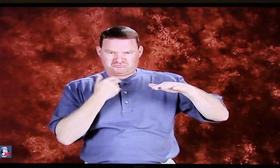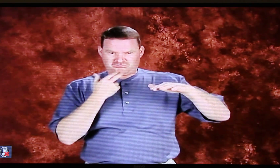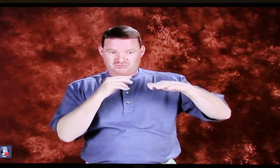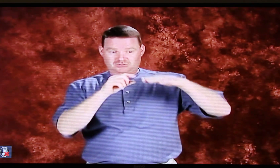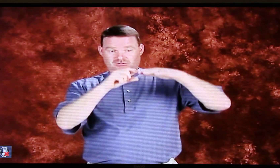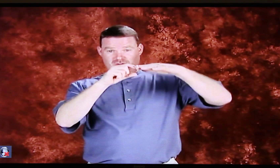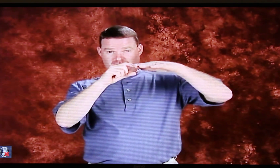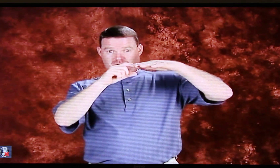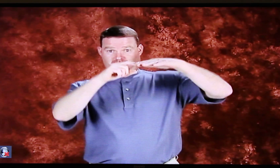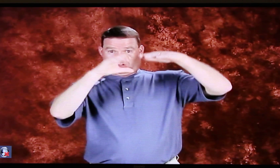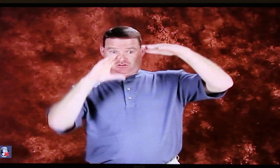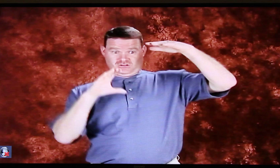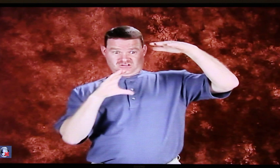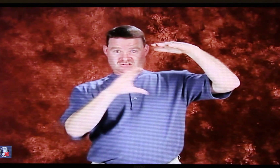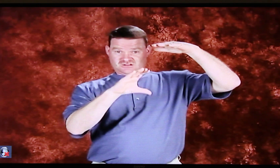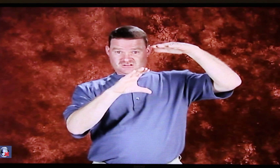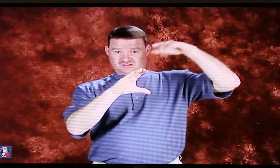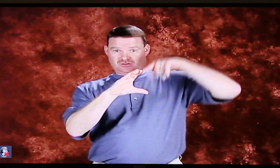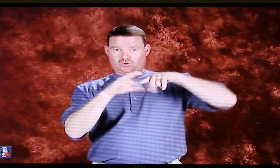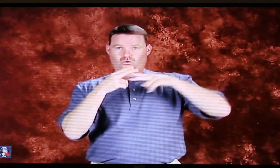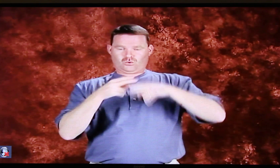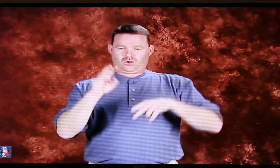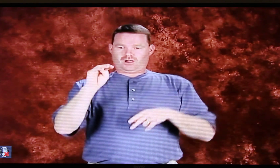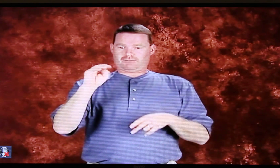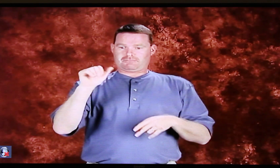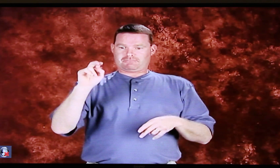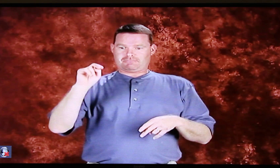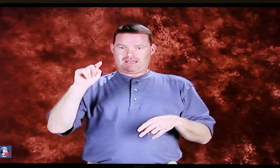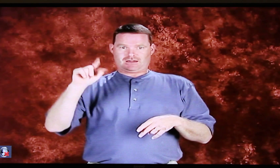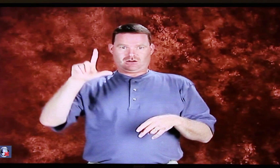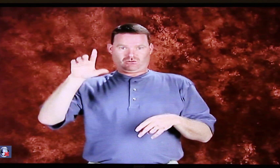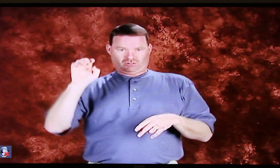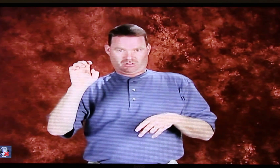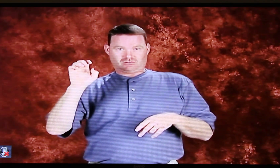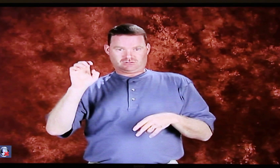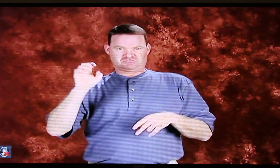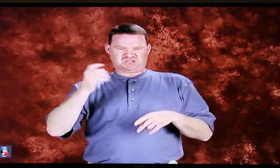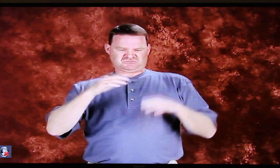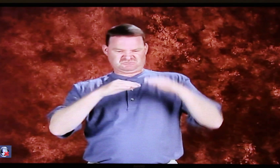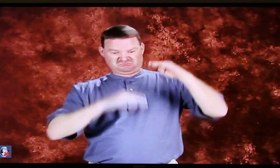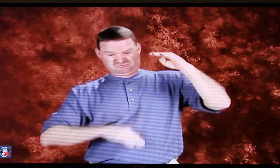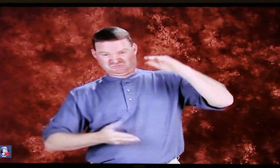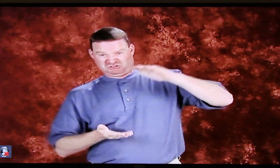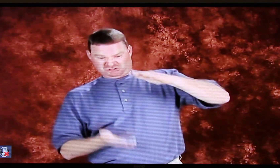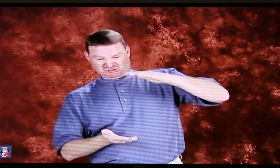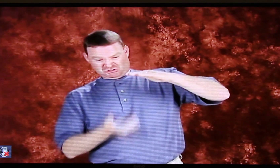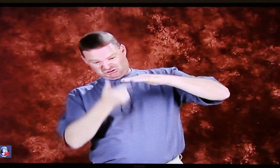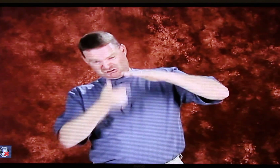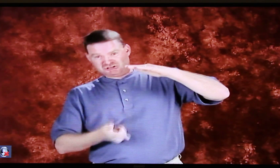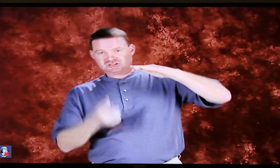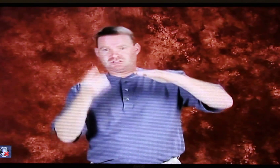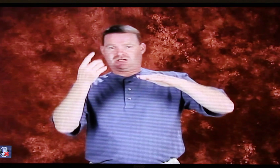dirt in it that we can dig, that's the first layer. The second layer below that is called the